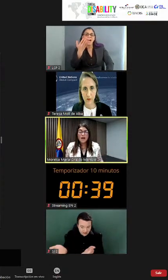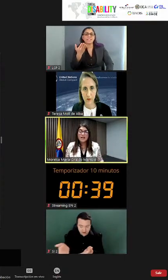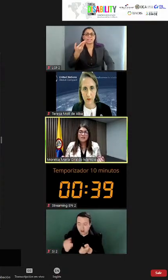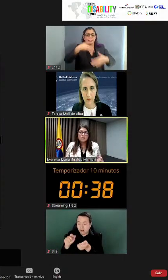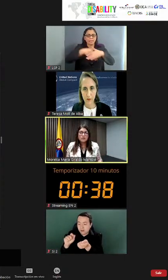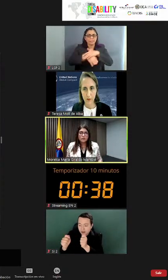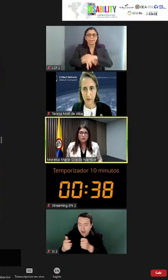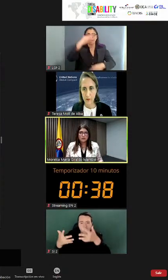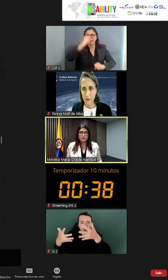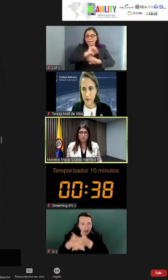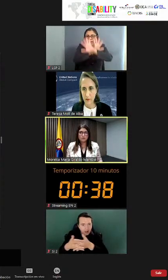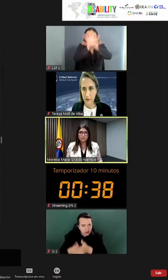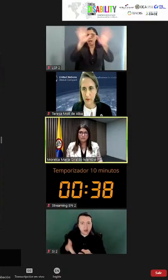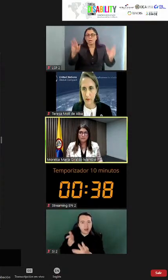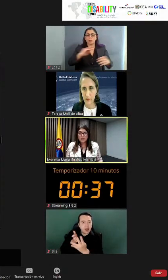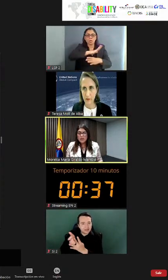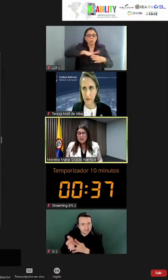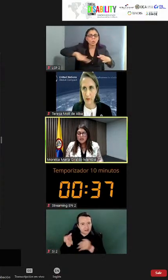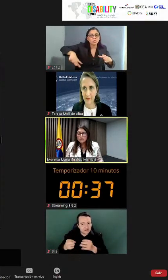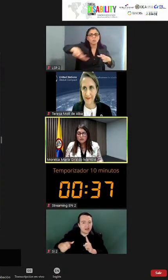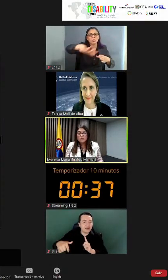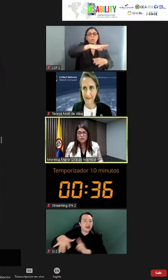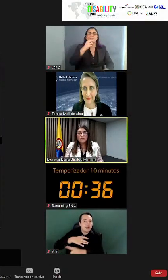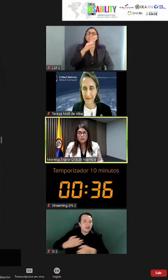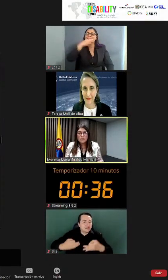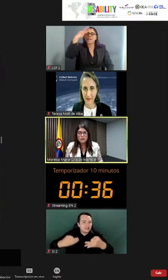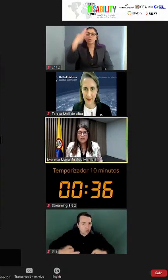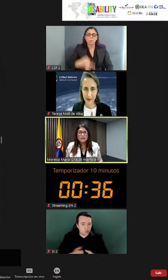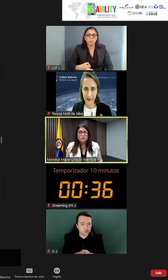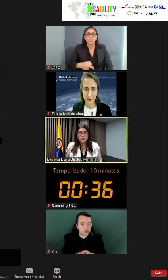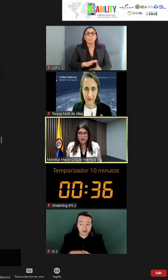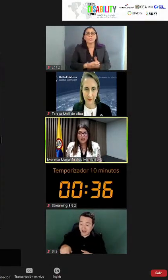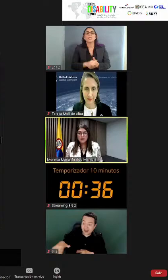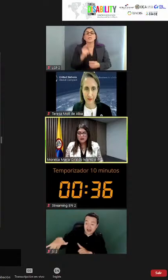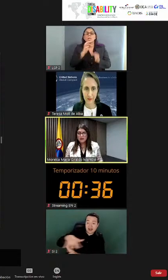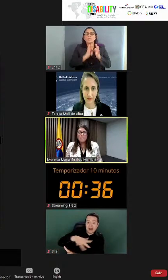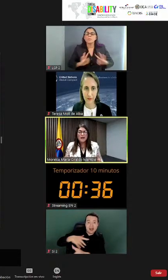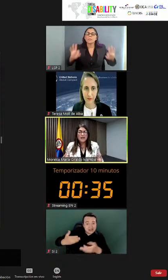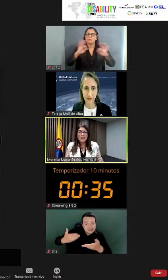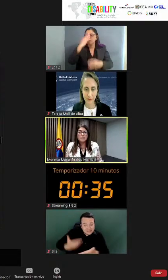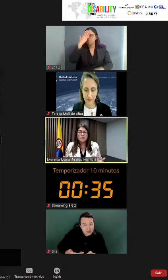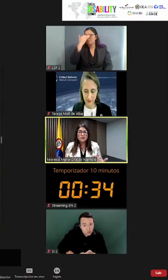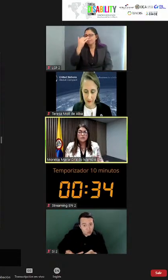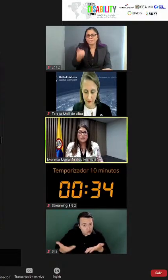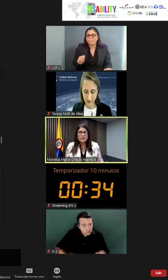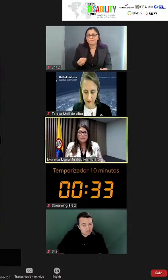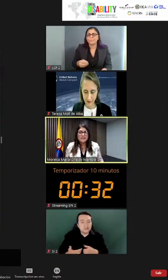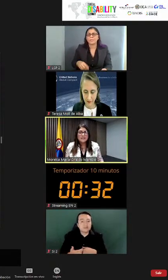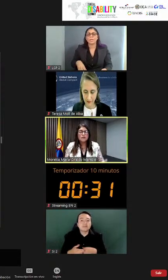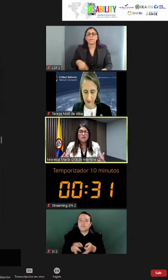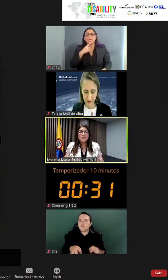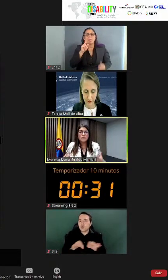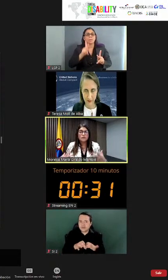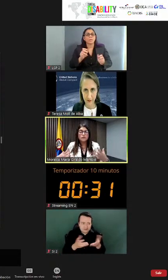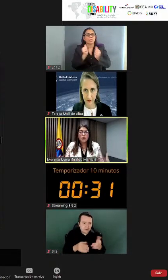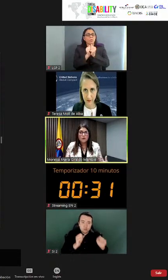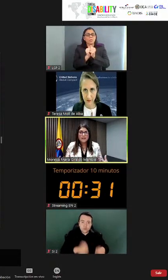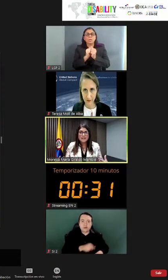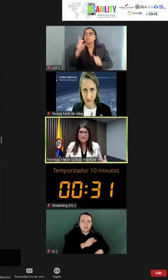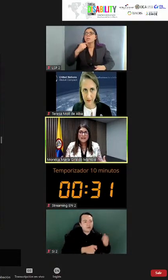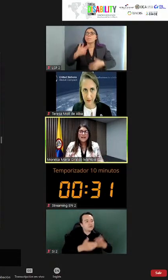just adequate adjustments to provide them with safe environments why is this